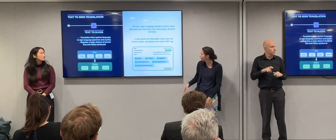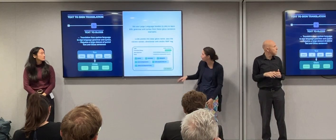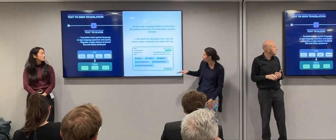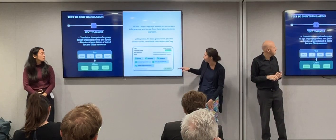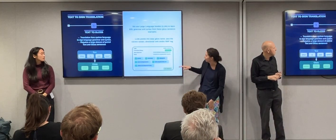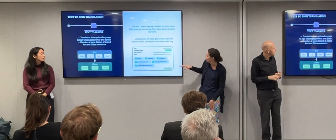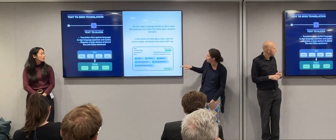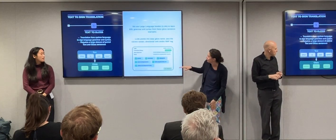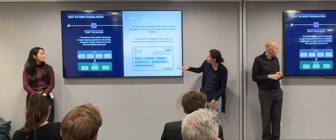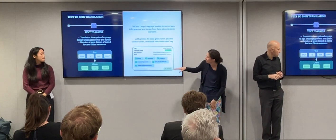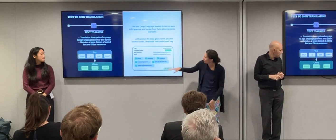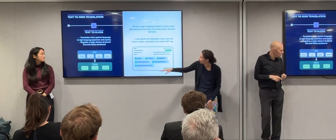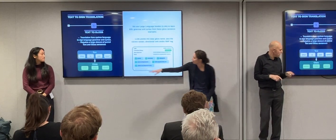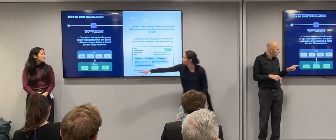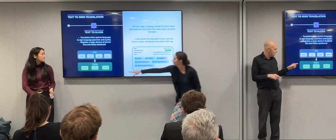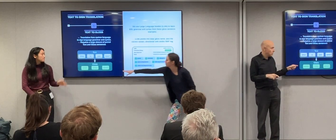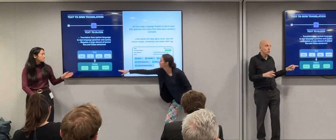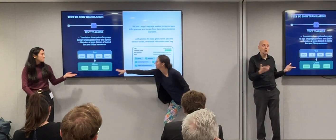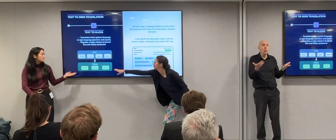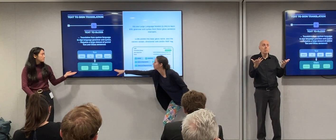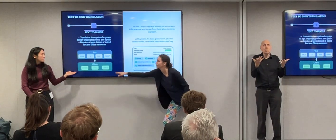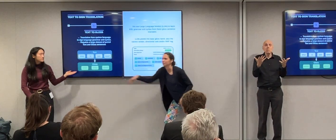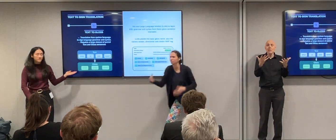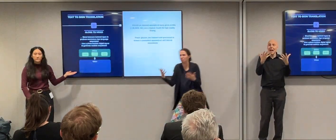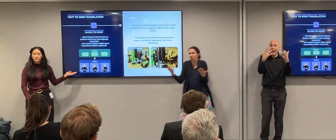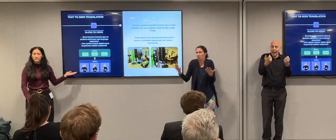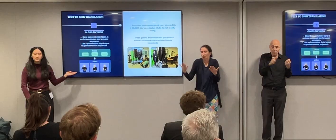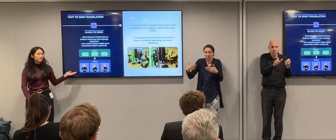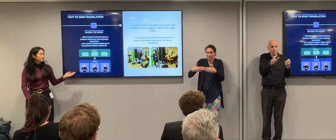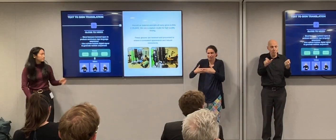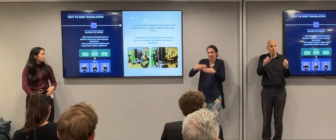We've got the gloss name you what. What do we do next?